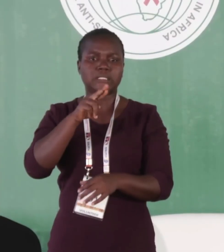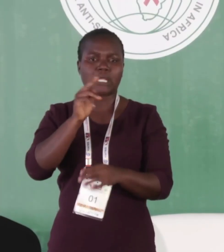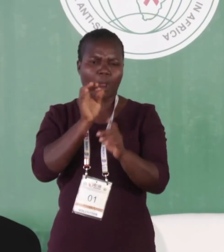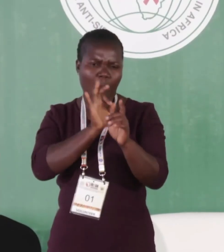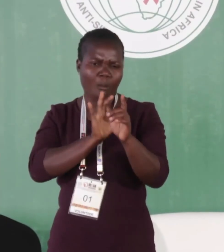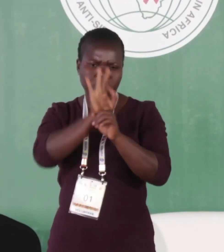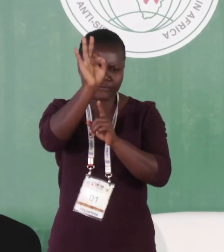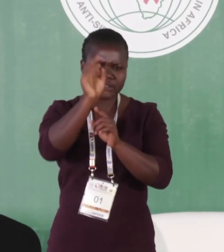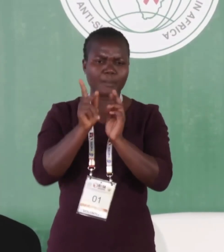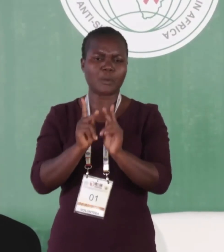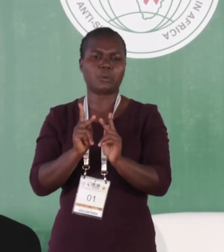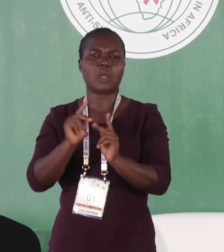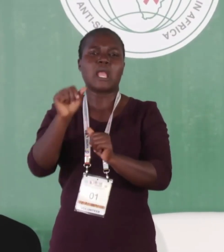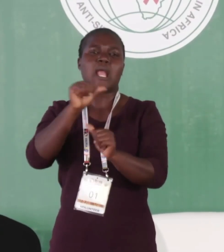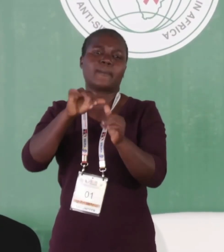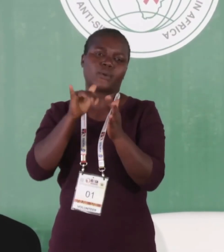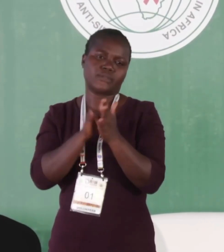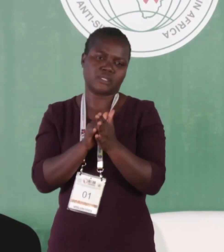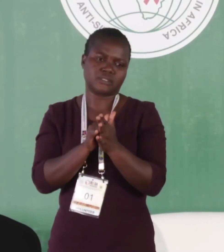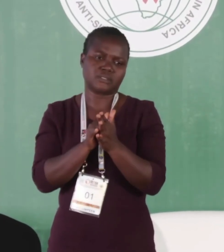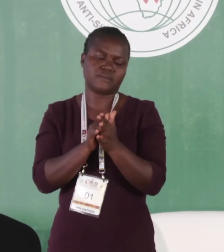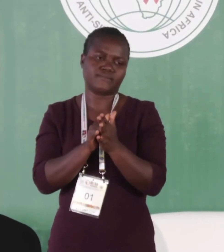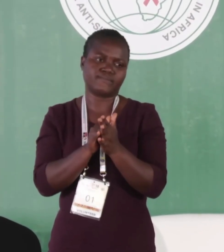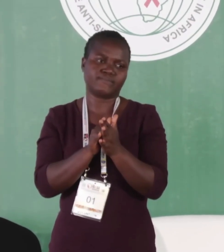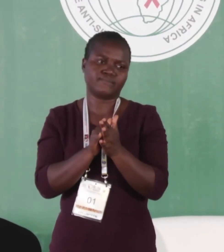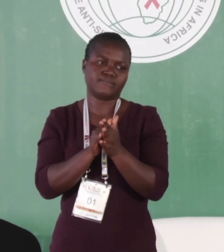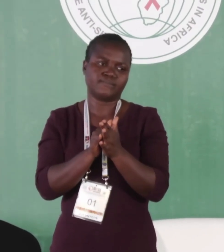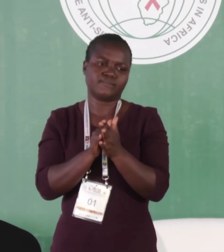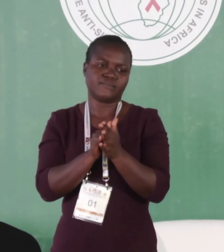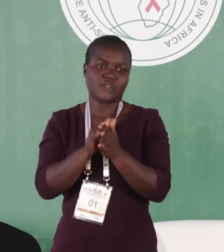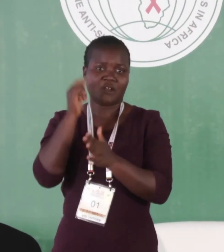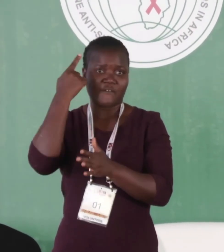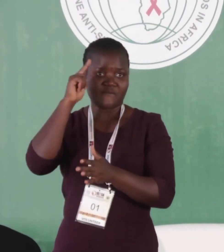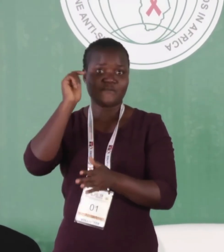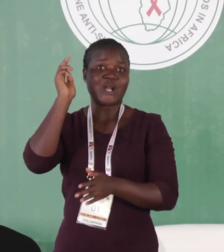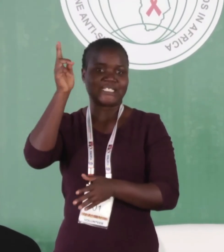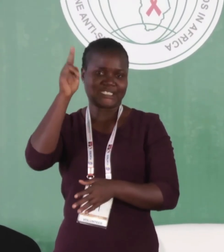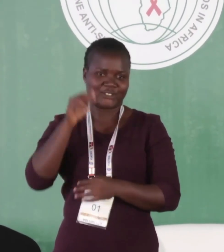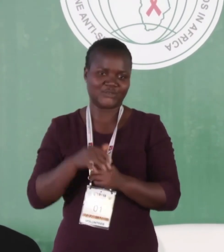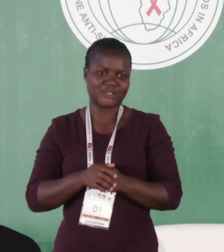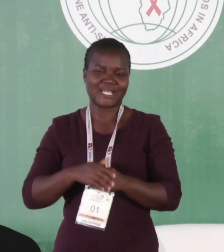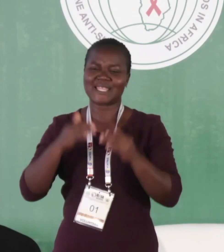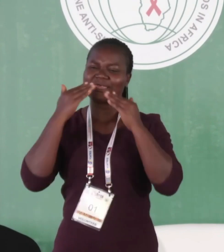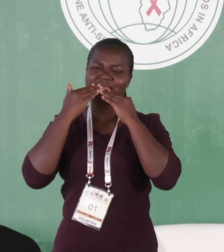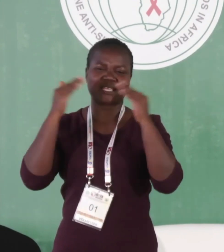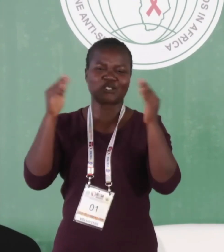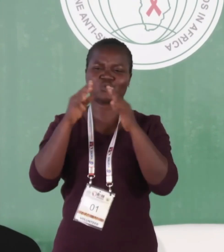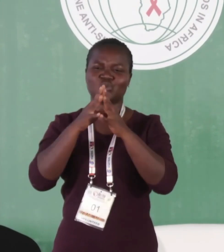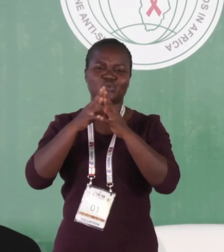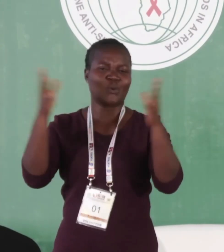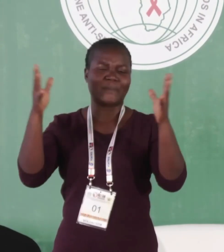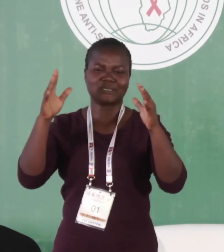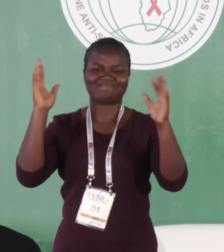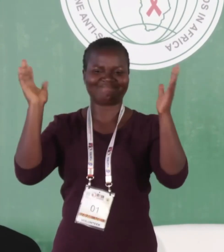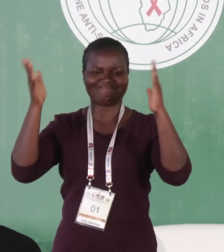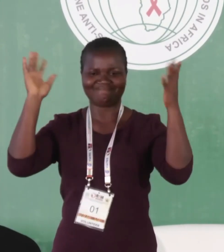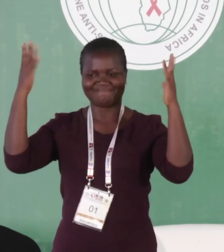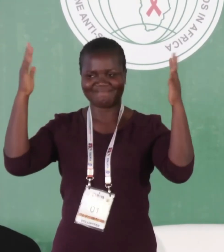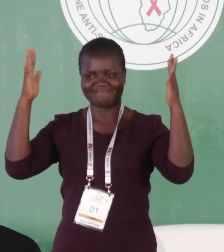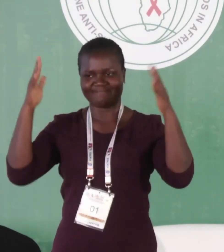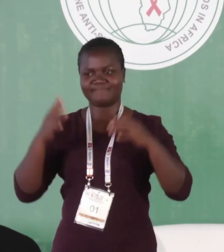so we have quite a few answers, at least to the history. Yeah. So thank you very much for coming. Yeah.